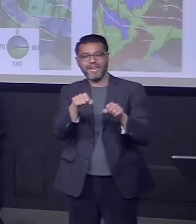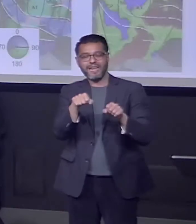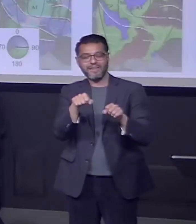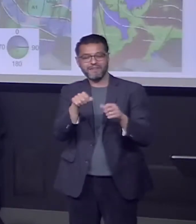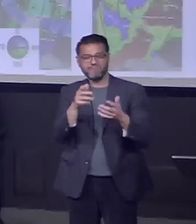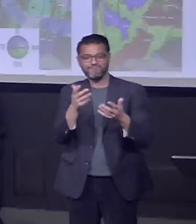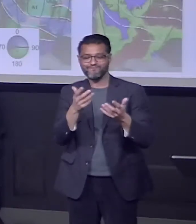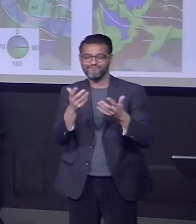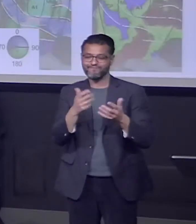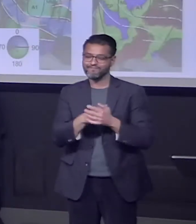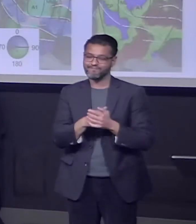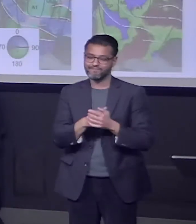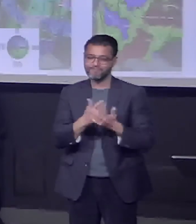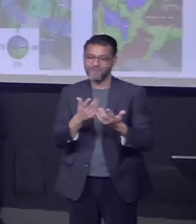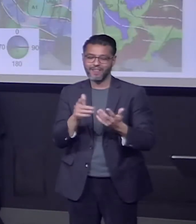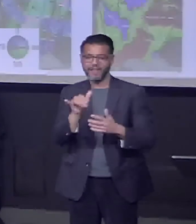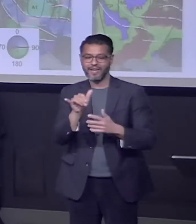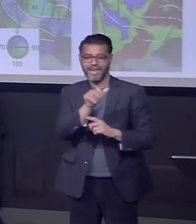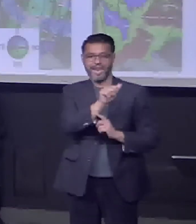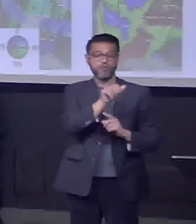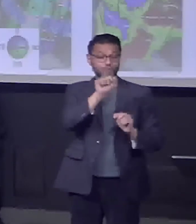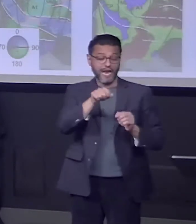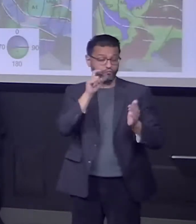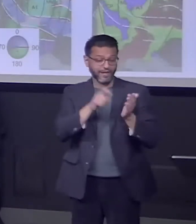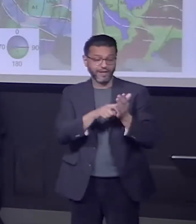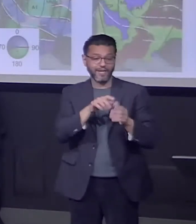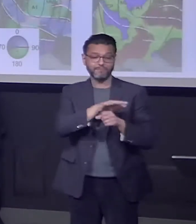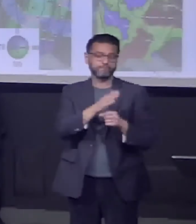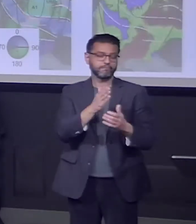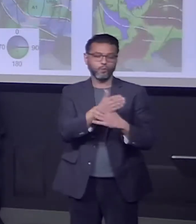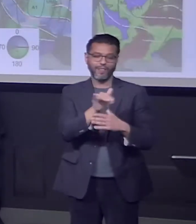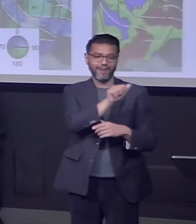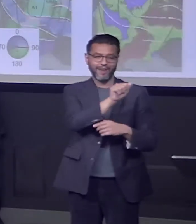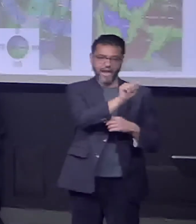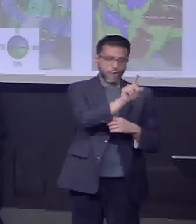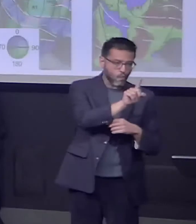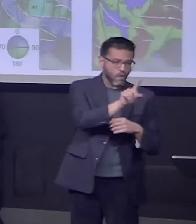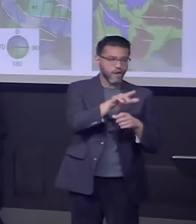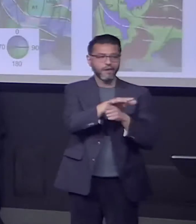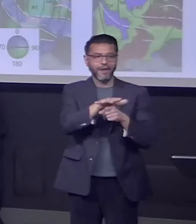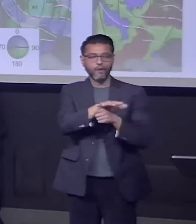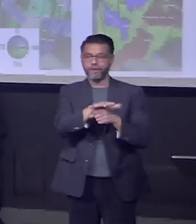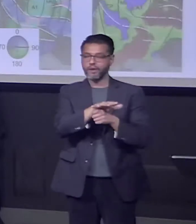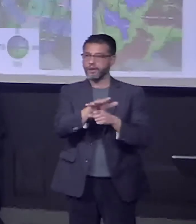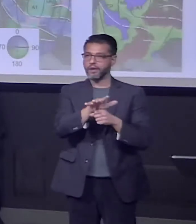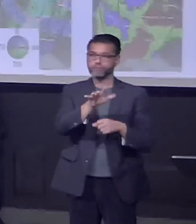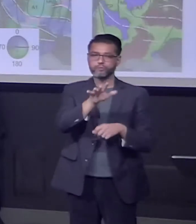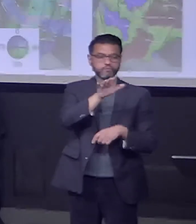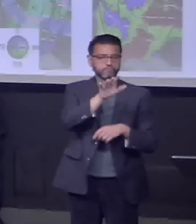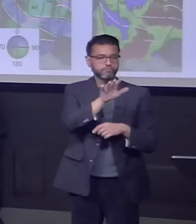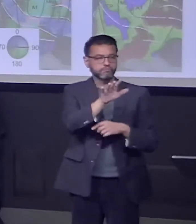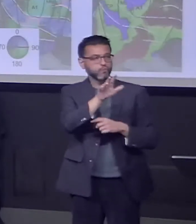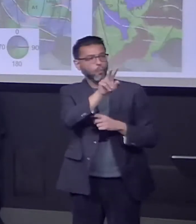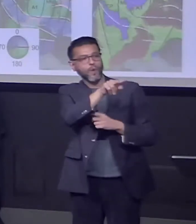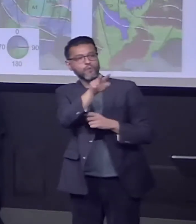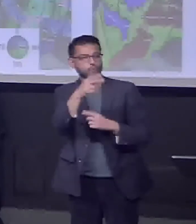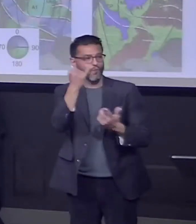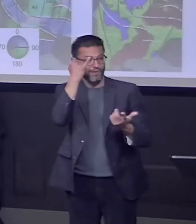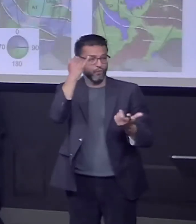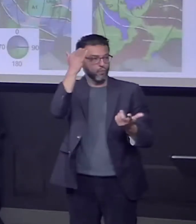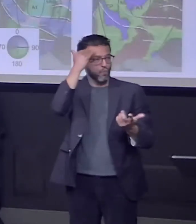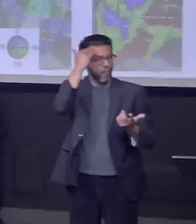say, A1 and area 41 and area 22, if you know